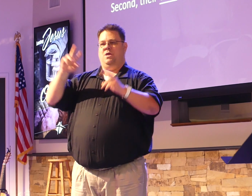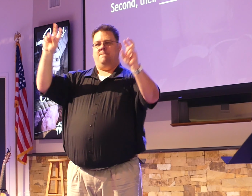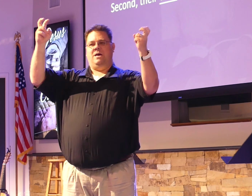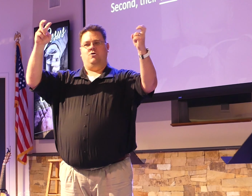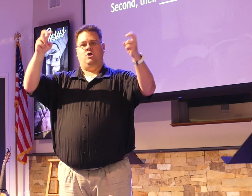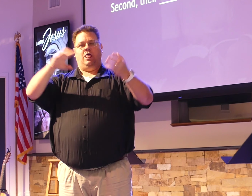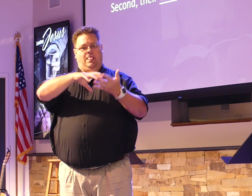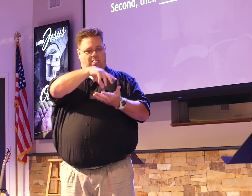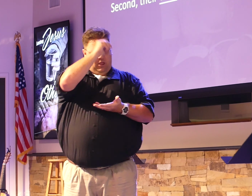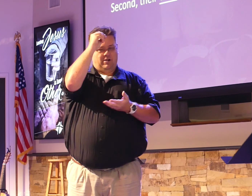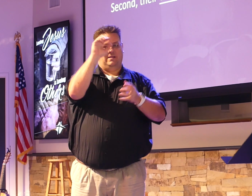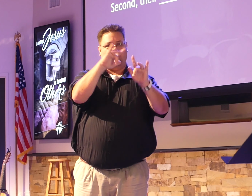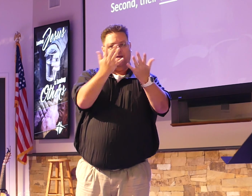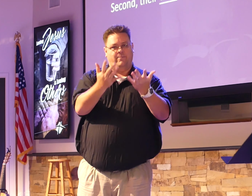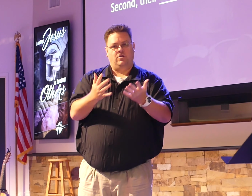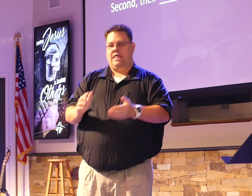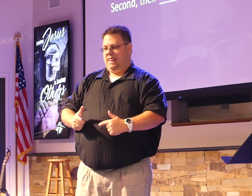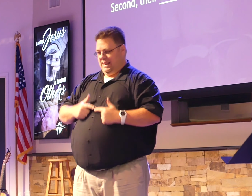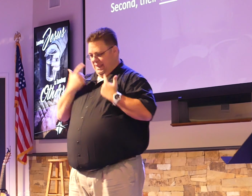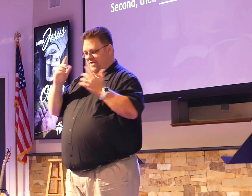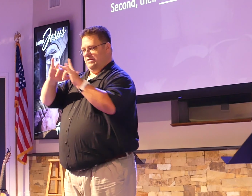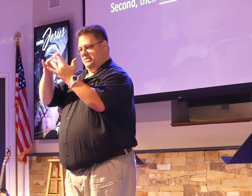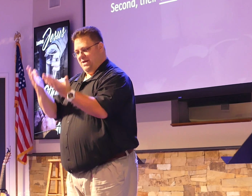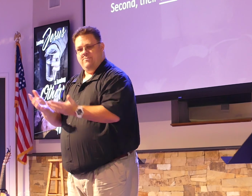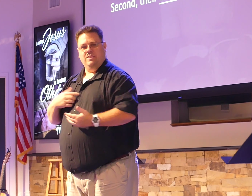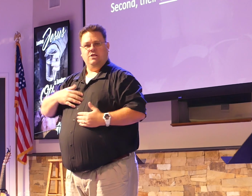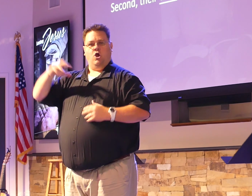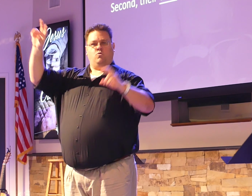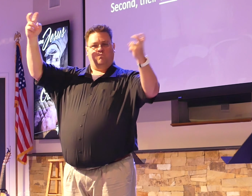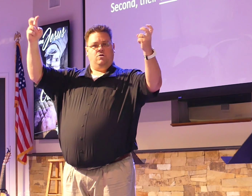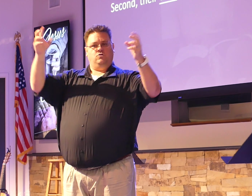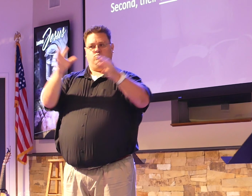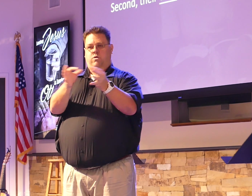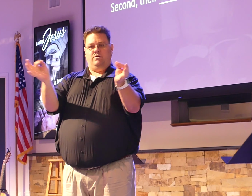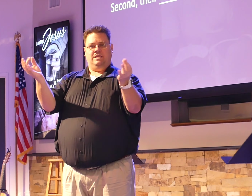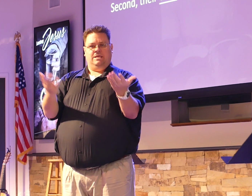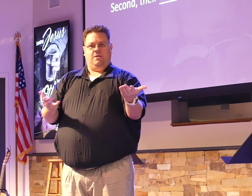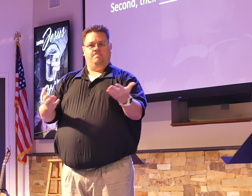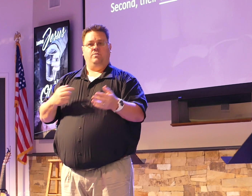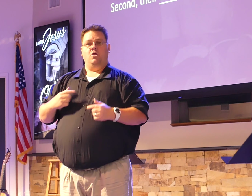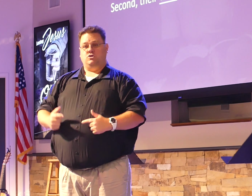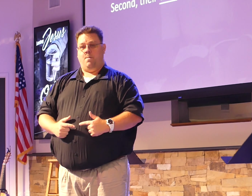Bible. What? Living the Bible. Right. So your walk matches your talk.